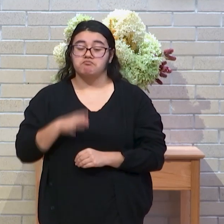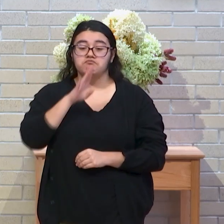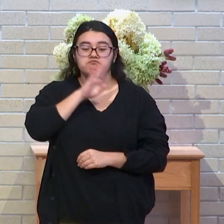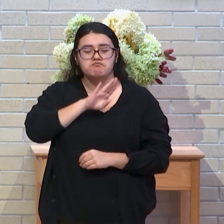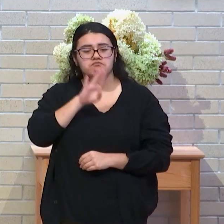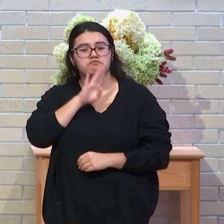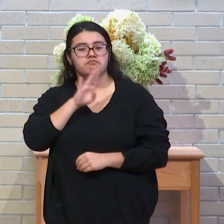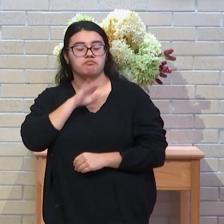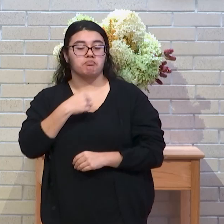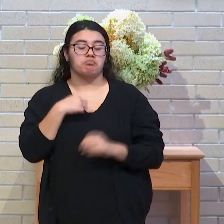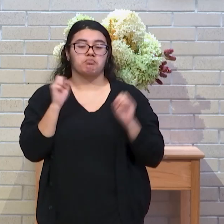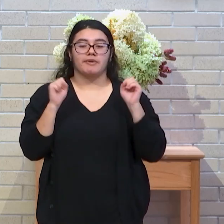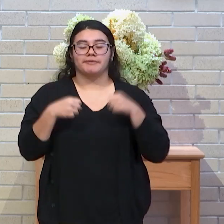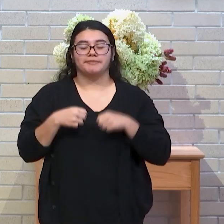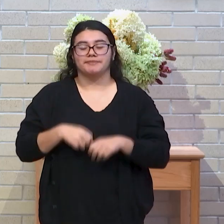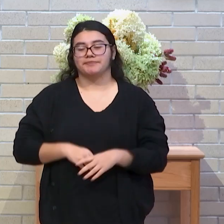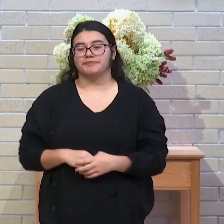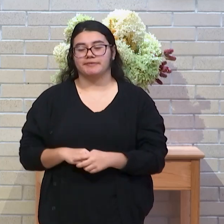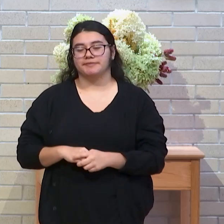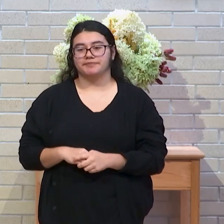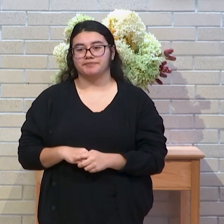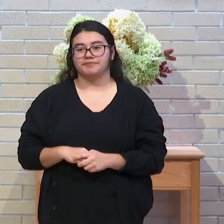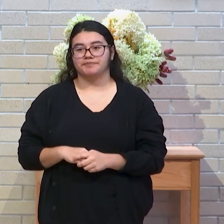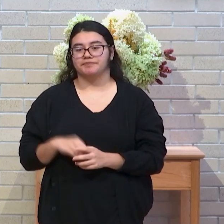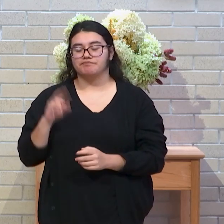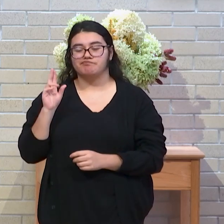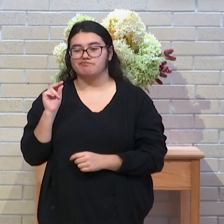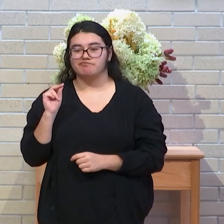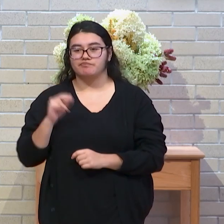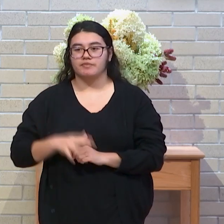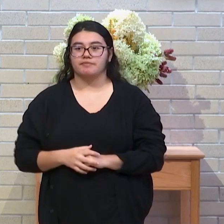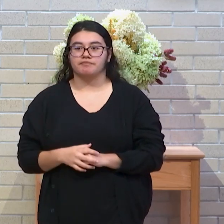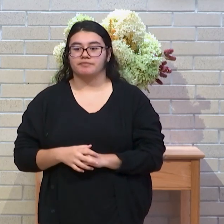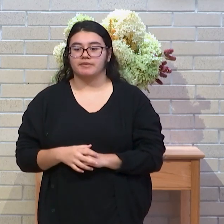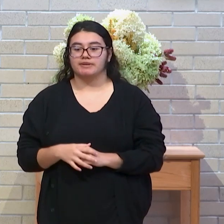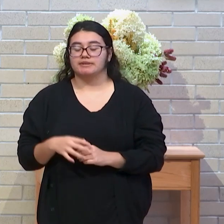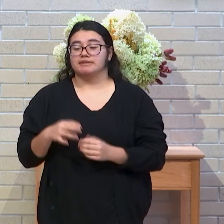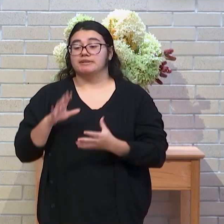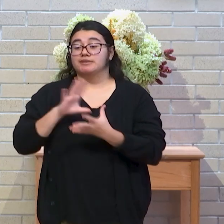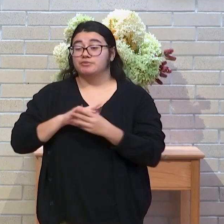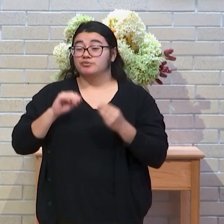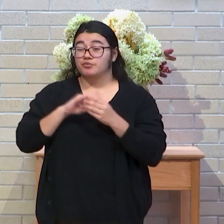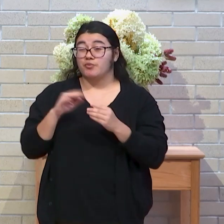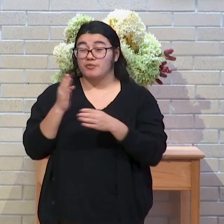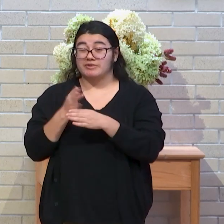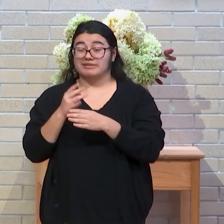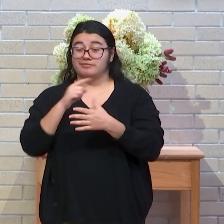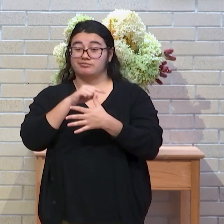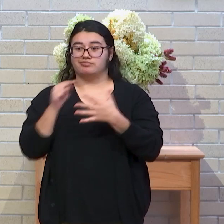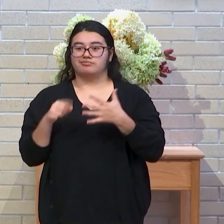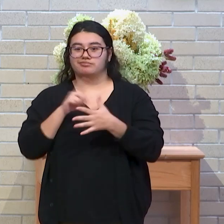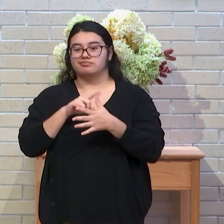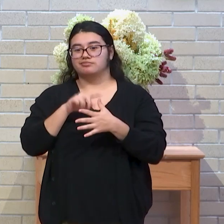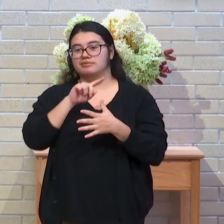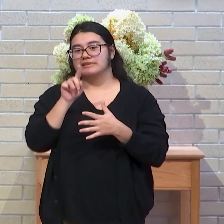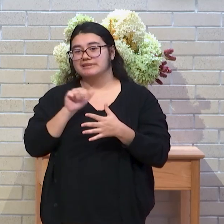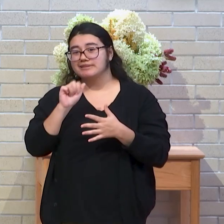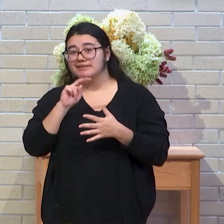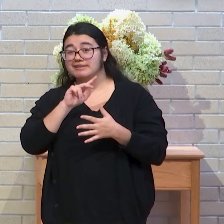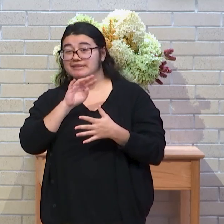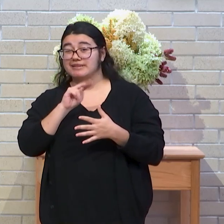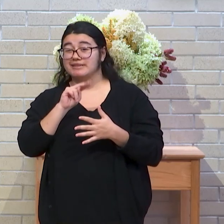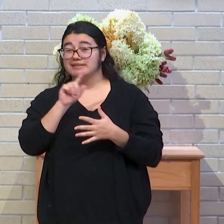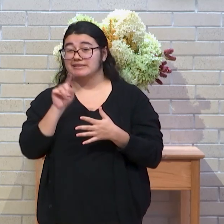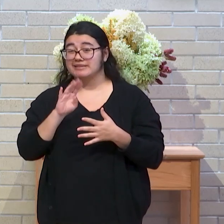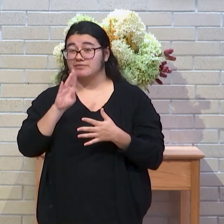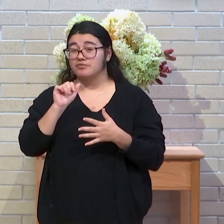control. I could have told a lot of stories today. I could have talked about the safari and all the animals we saw. I could have talked about Zanzibar and the snorkeling trips we did. I also